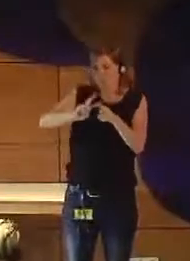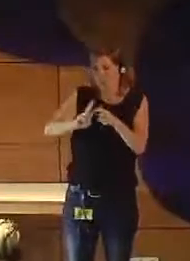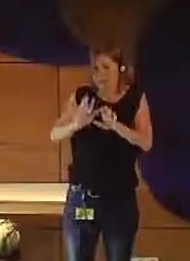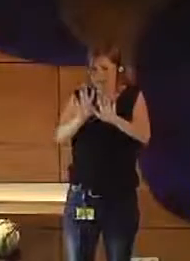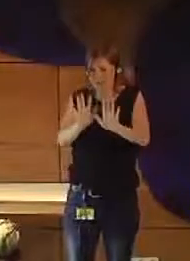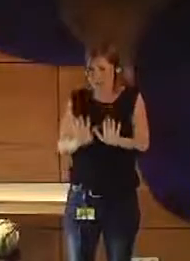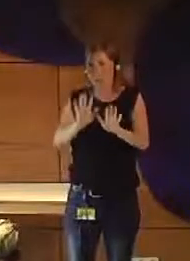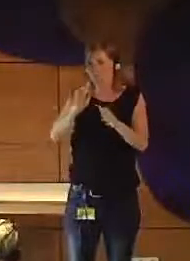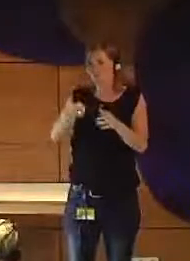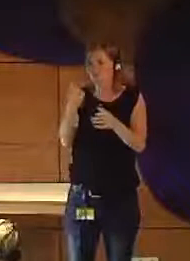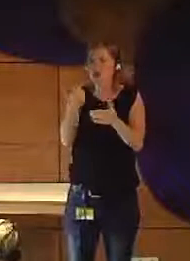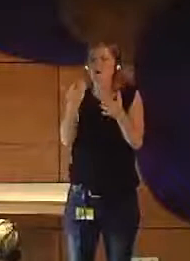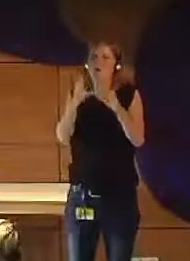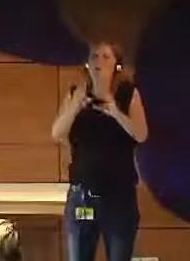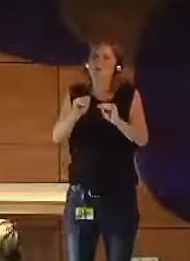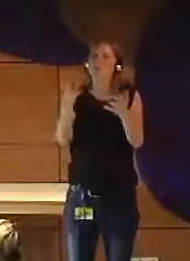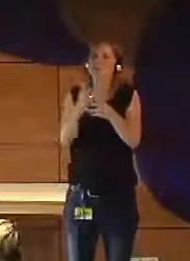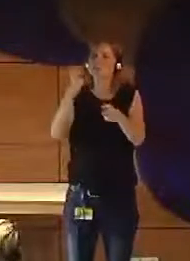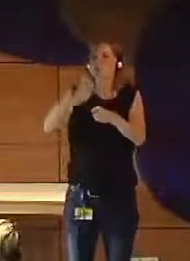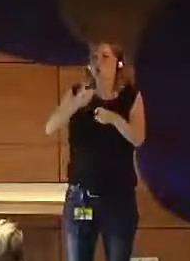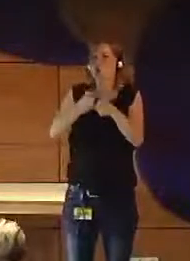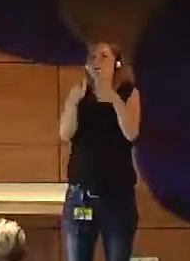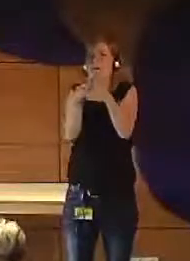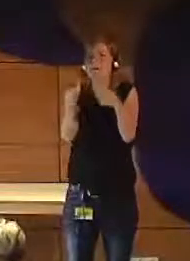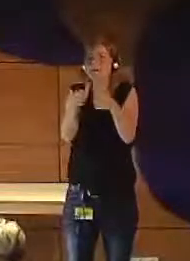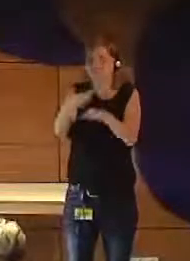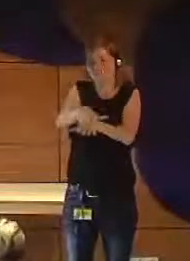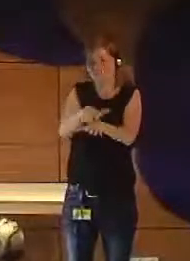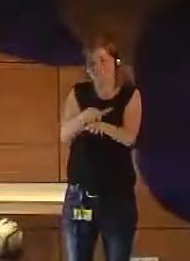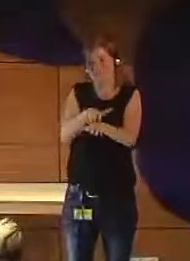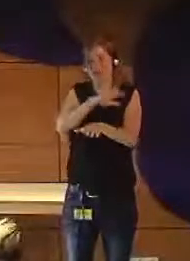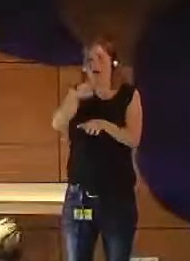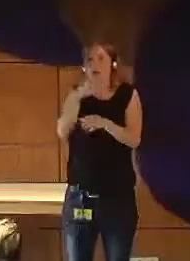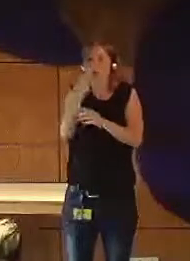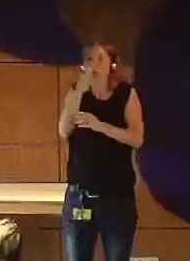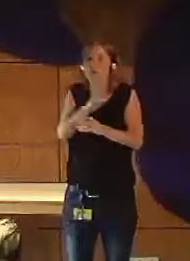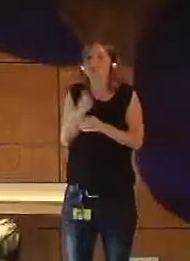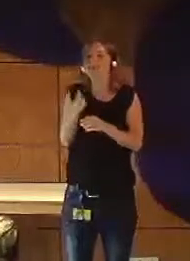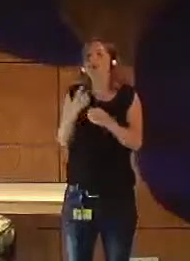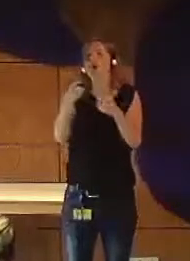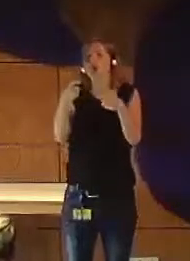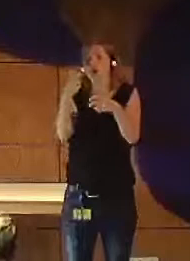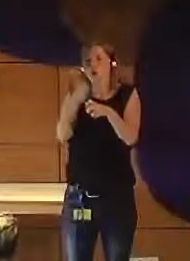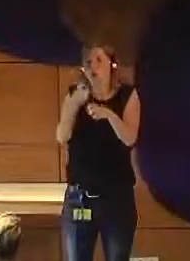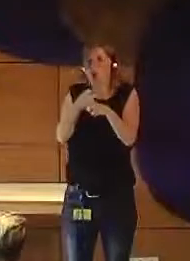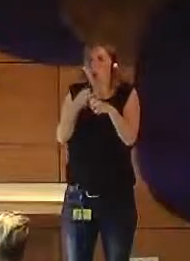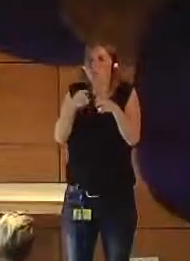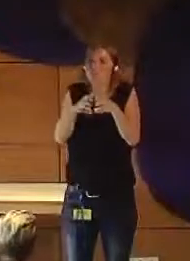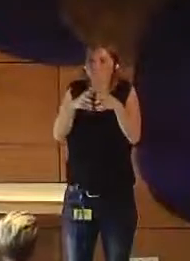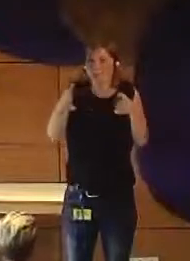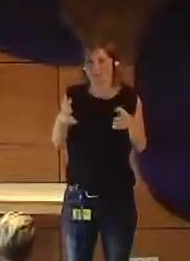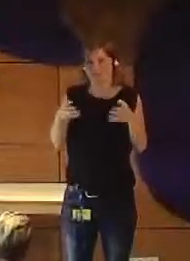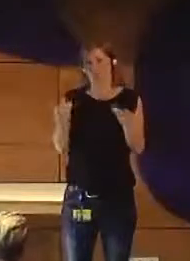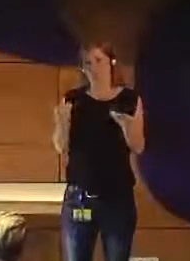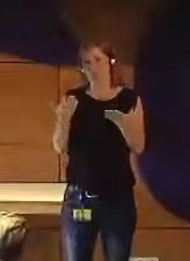height, and that causes problems because that will artificially make them look poor. So we did correcting, and we looked at